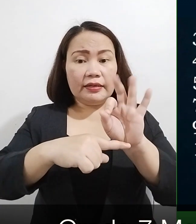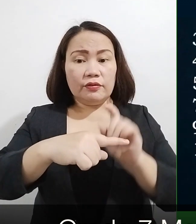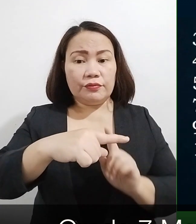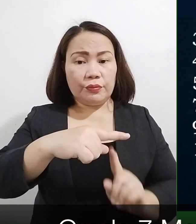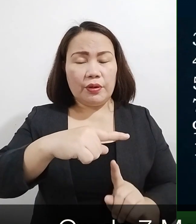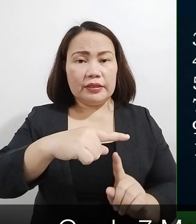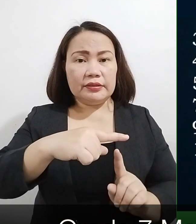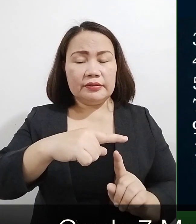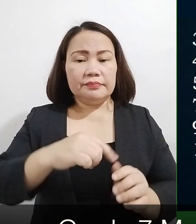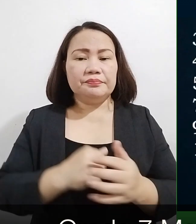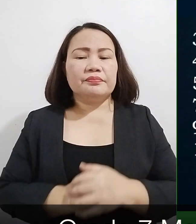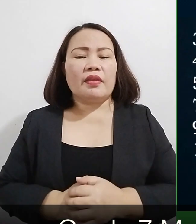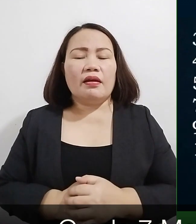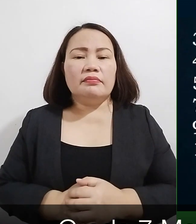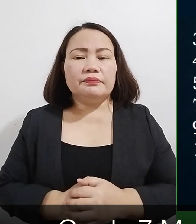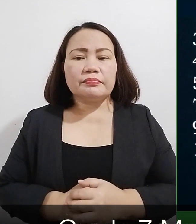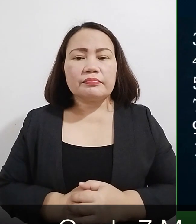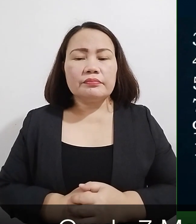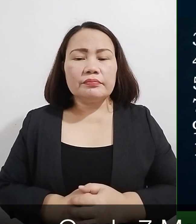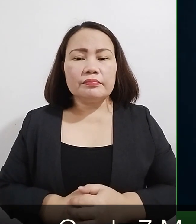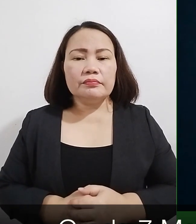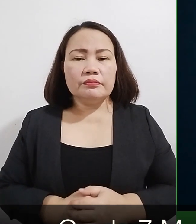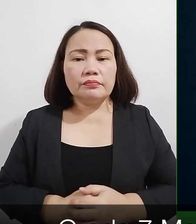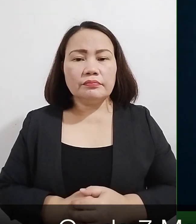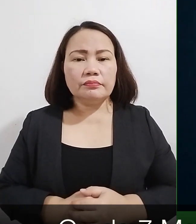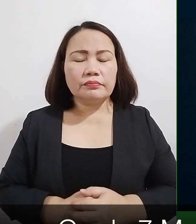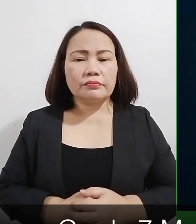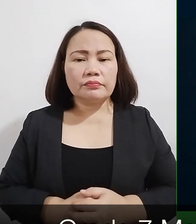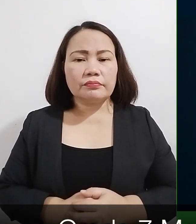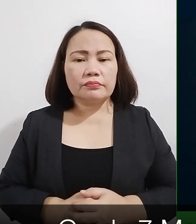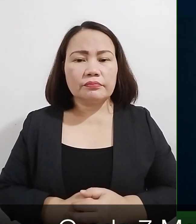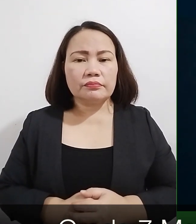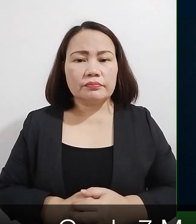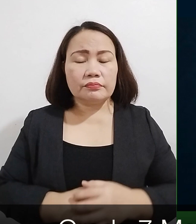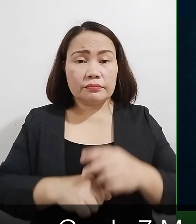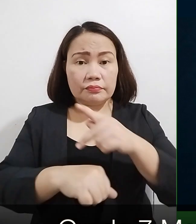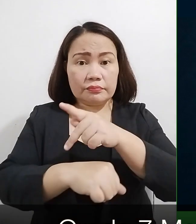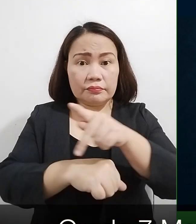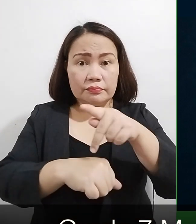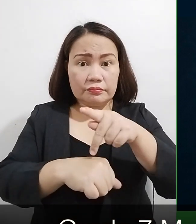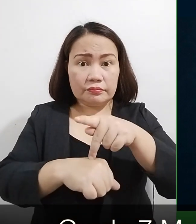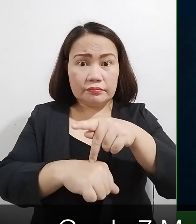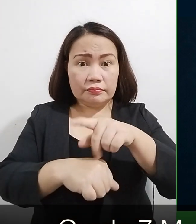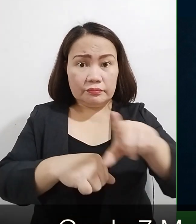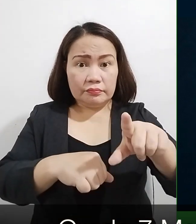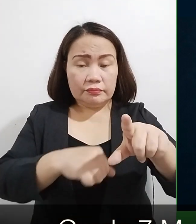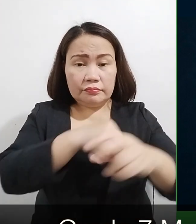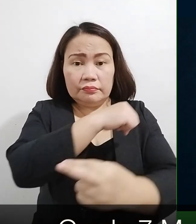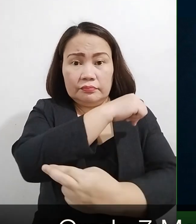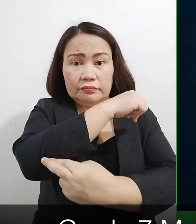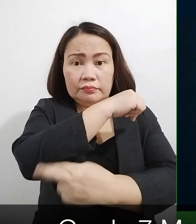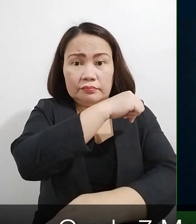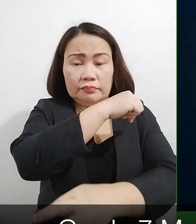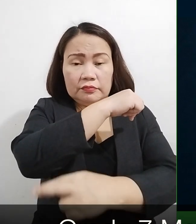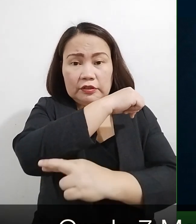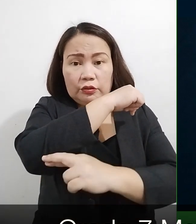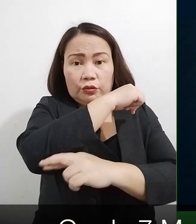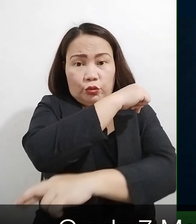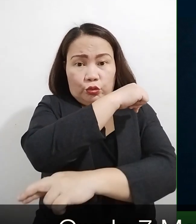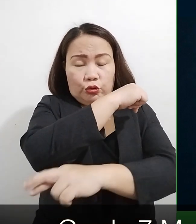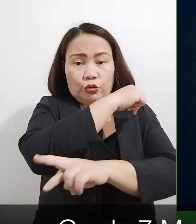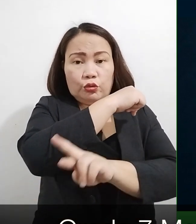ng perfect squares. Okay, so let's have principal root. So, what do we mean by principal